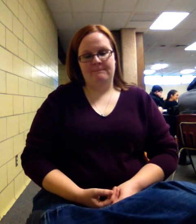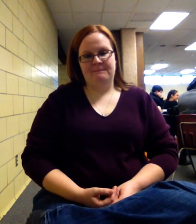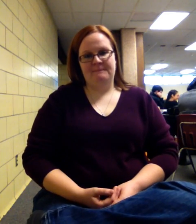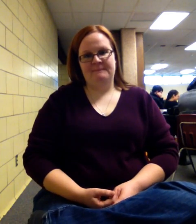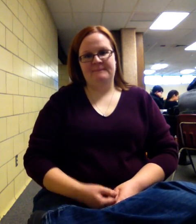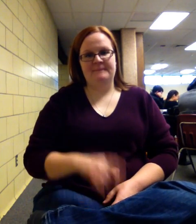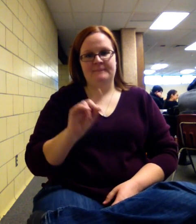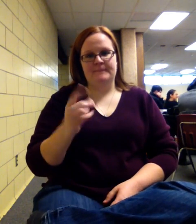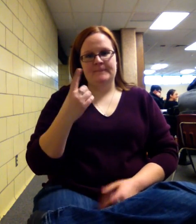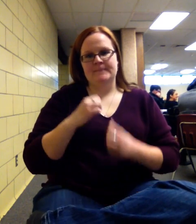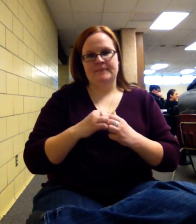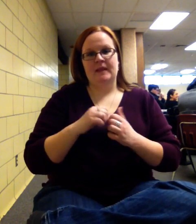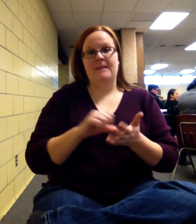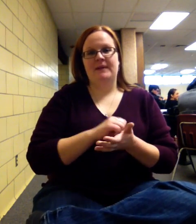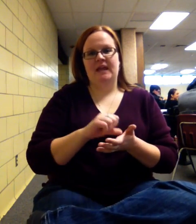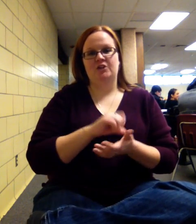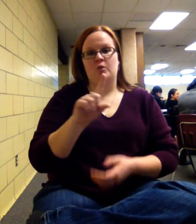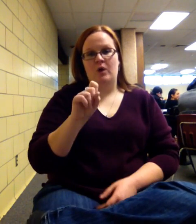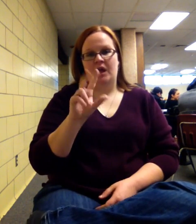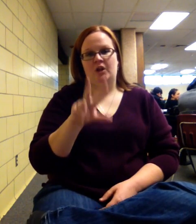together. So page 133, again sticking with his numbers.